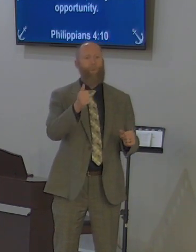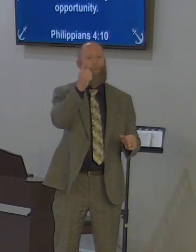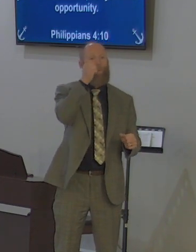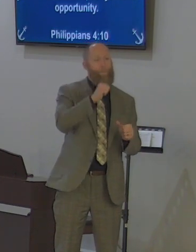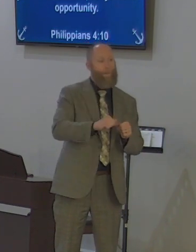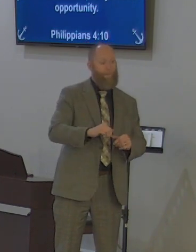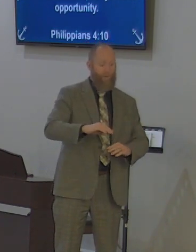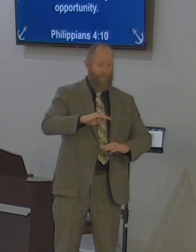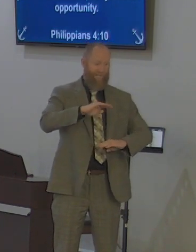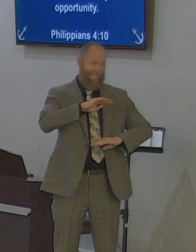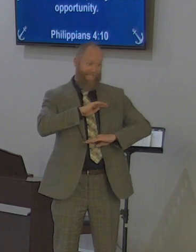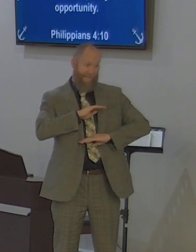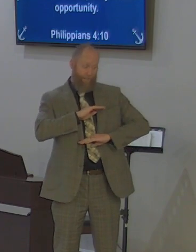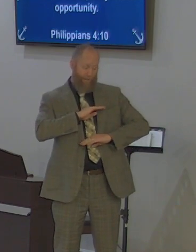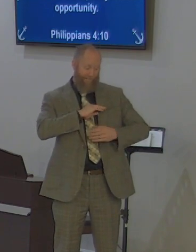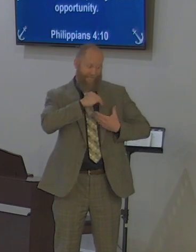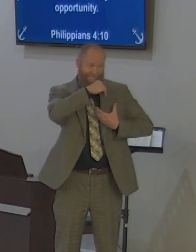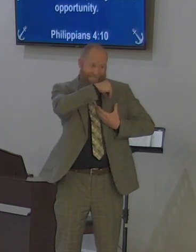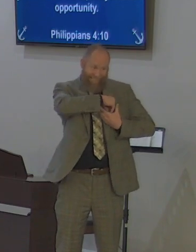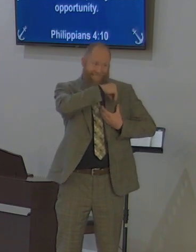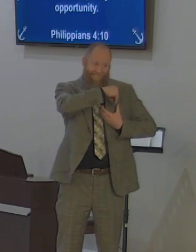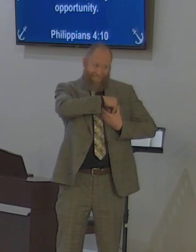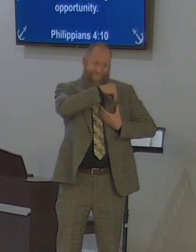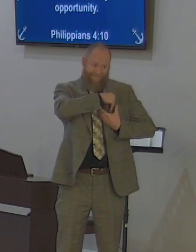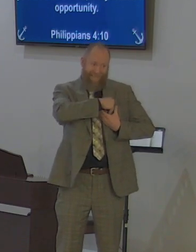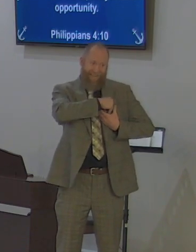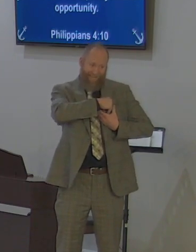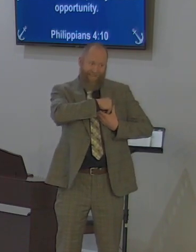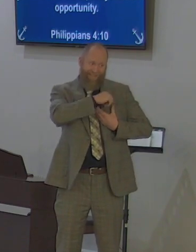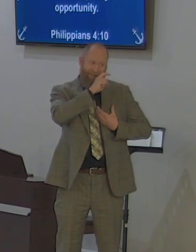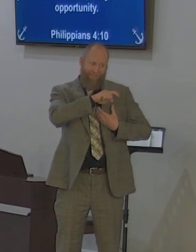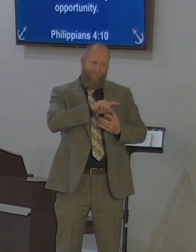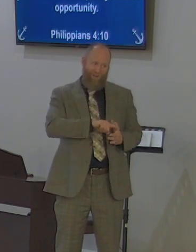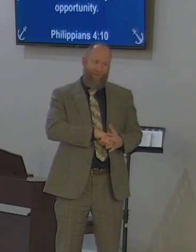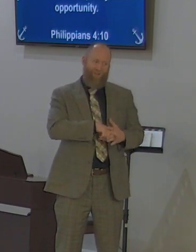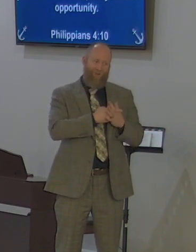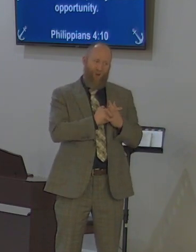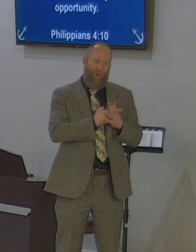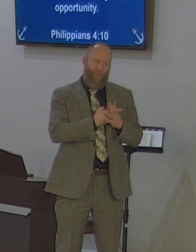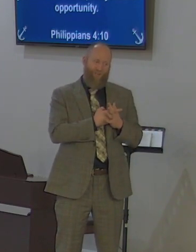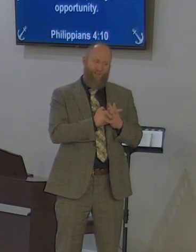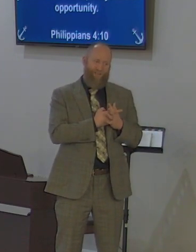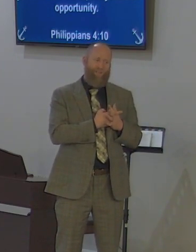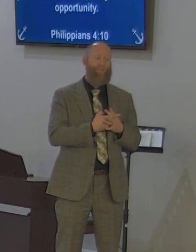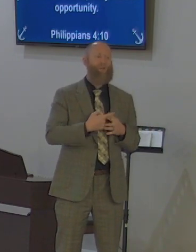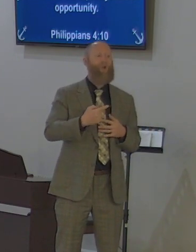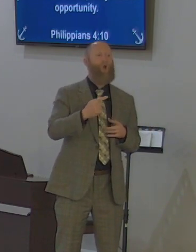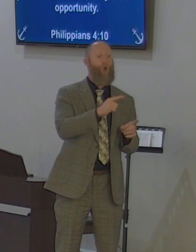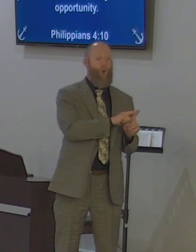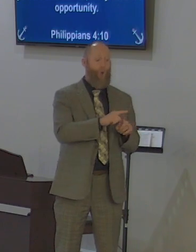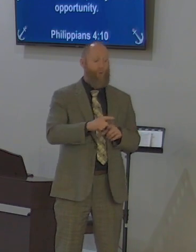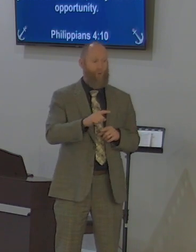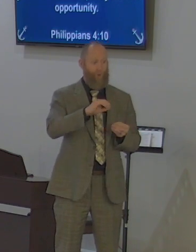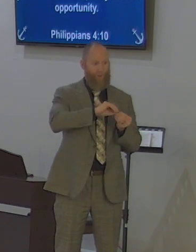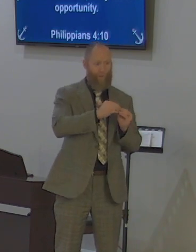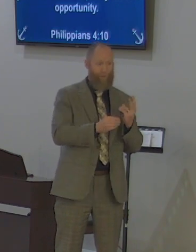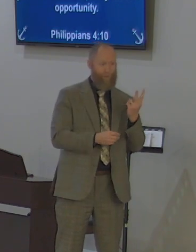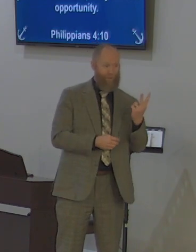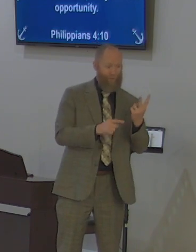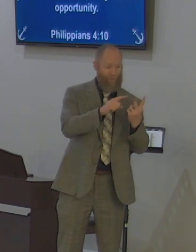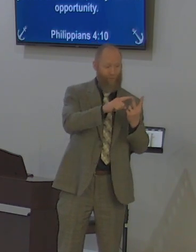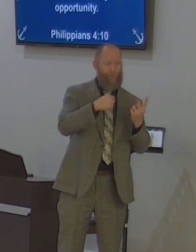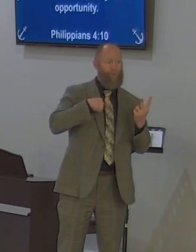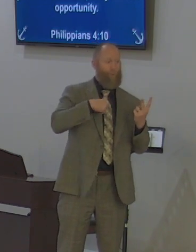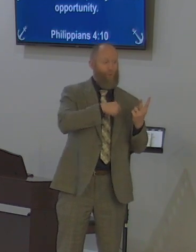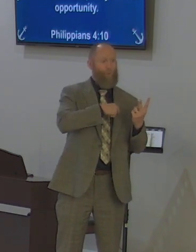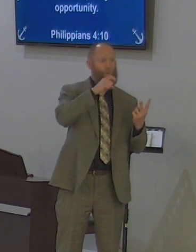but you listen to me tonight, church. Contentment is also an inward spiritual condition that we must learn. This isn't something